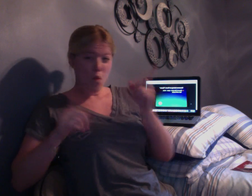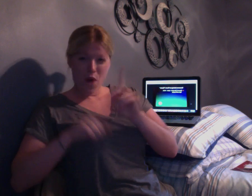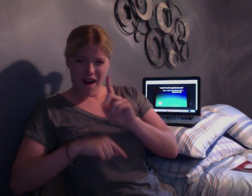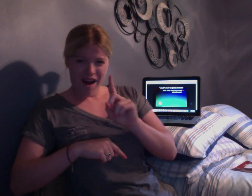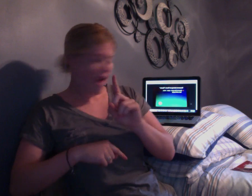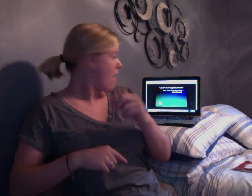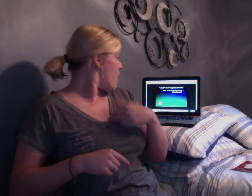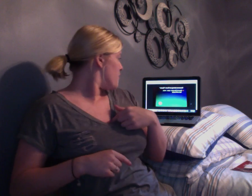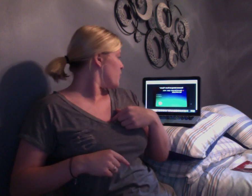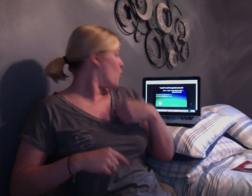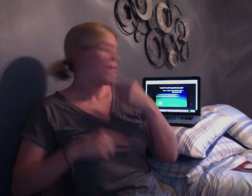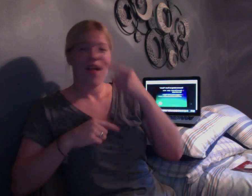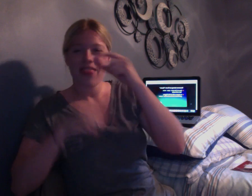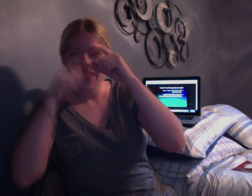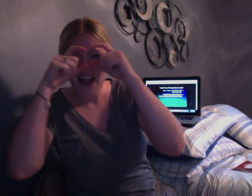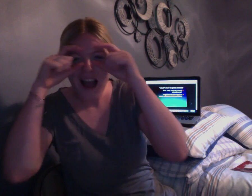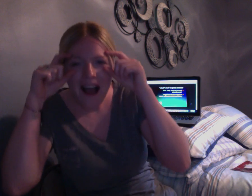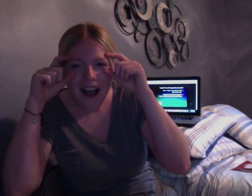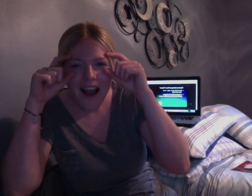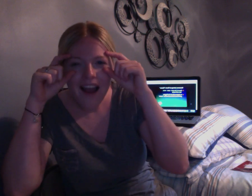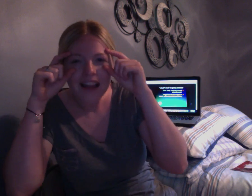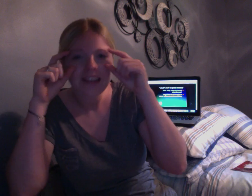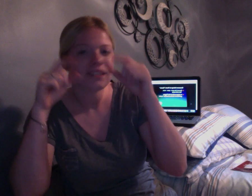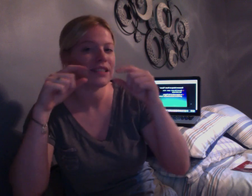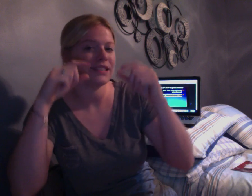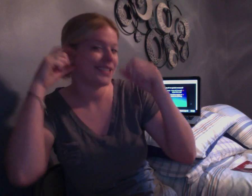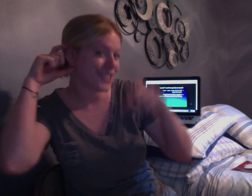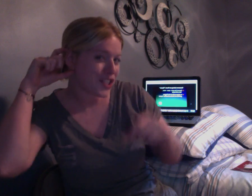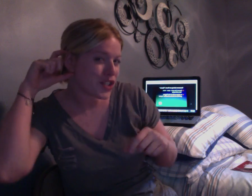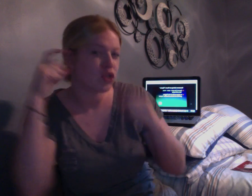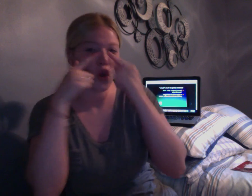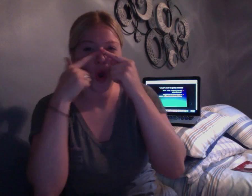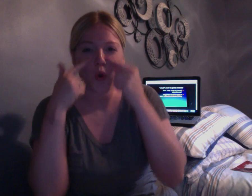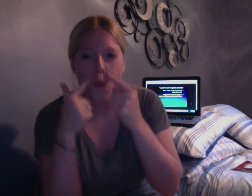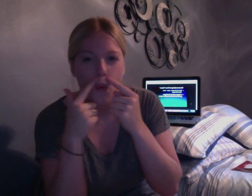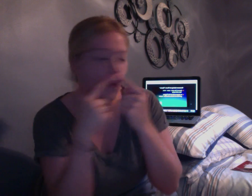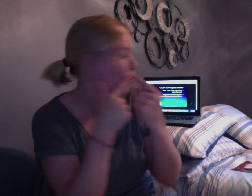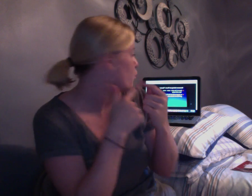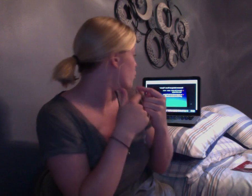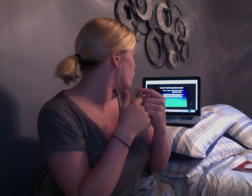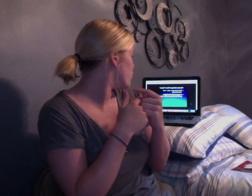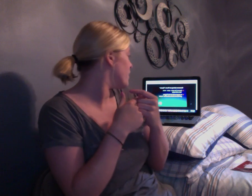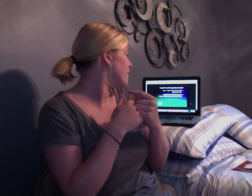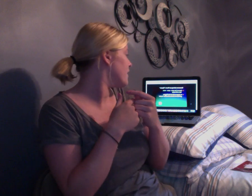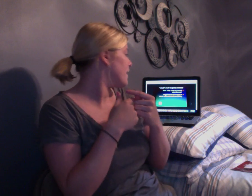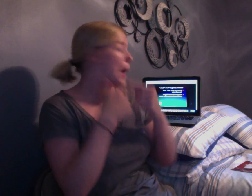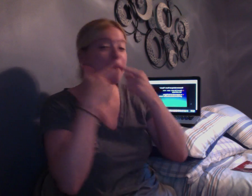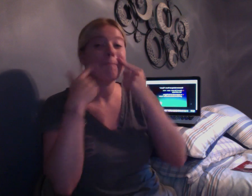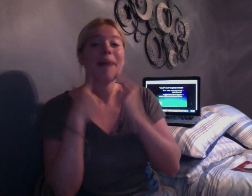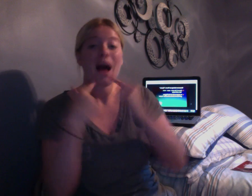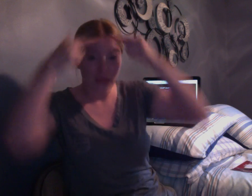scalp. Located in areas where excess tissue is minimal, such as the fingers and genitals, or where circulation is